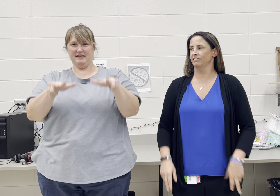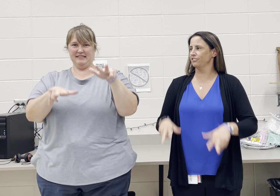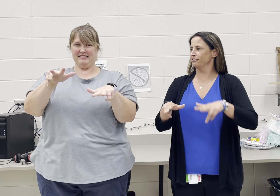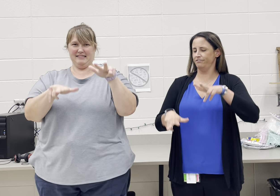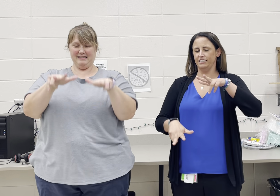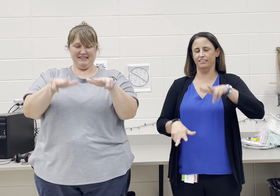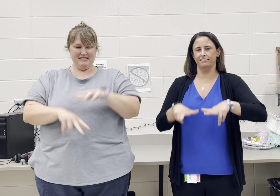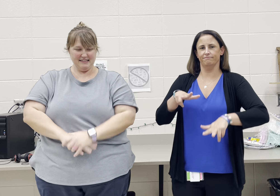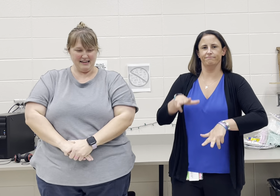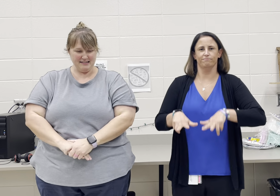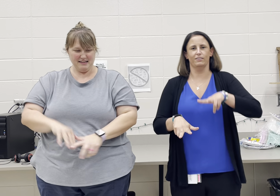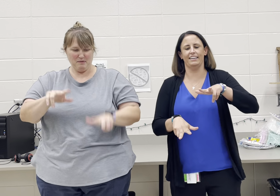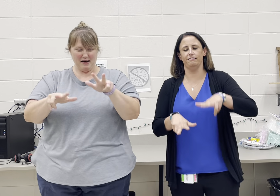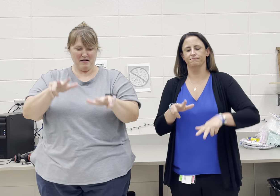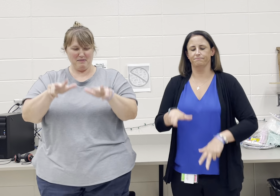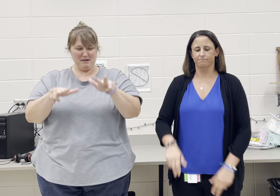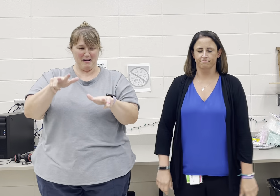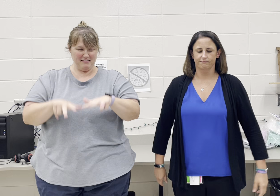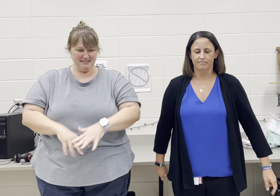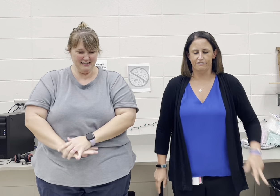their feet, like, act like.